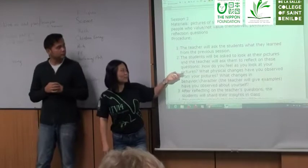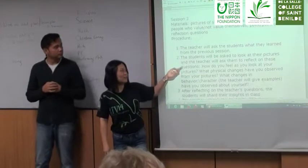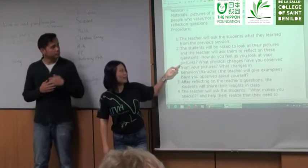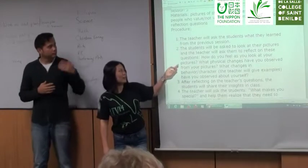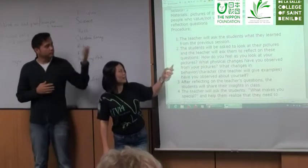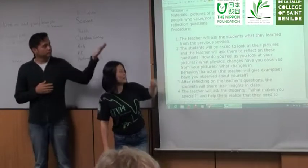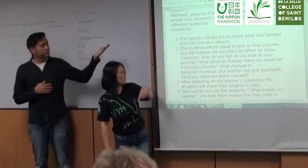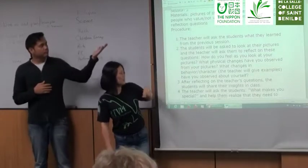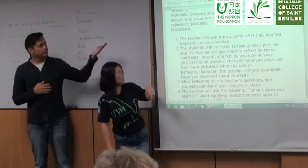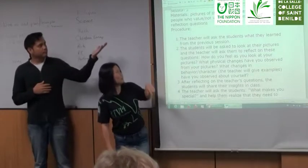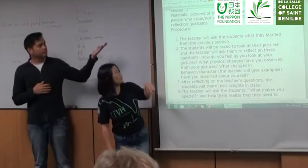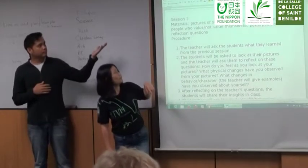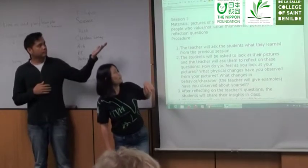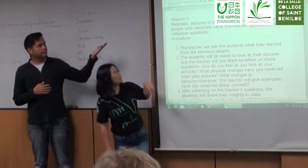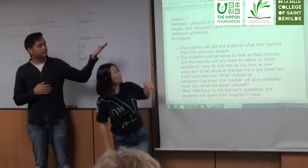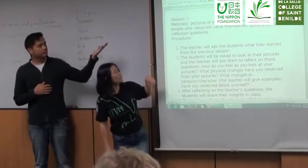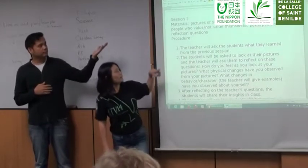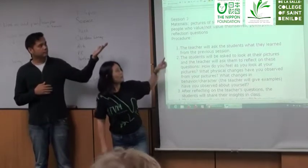our materials.